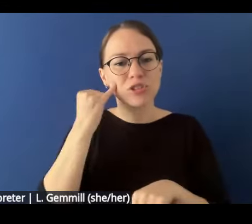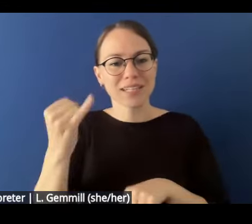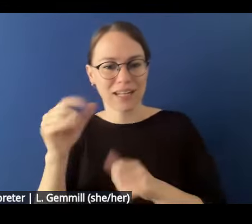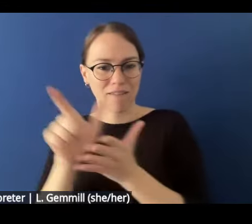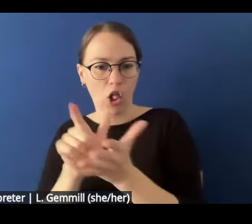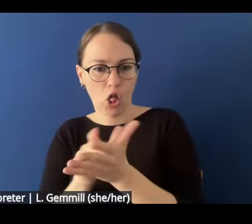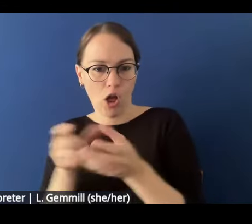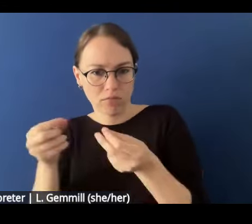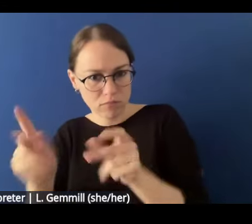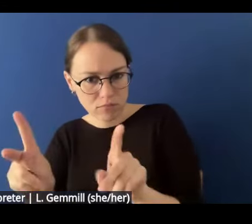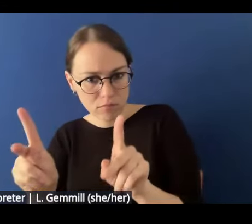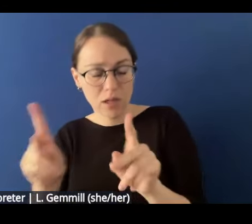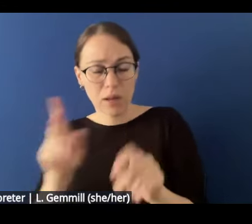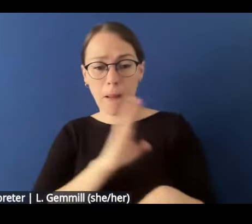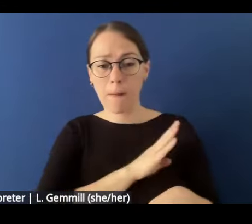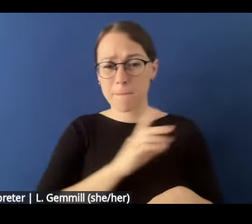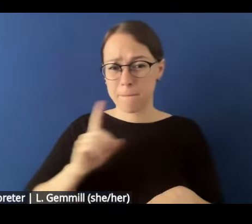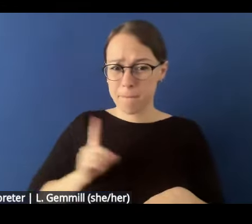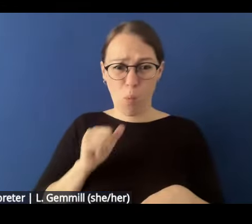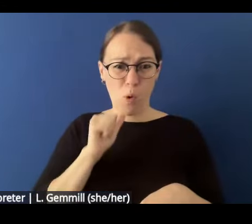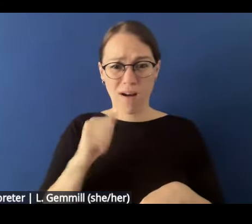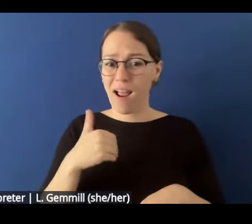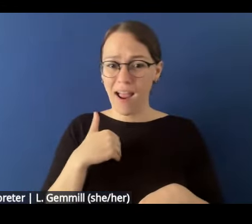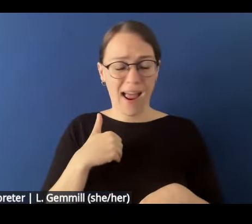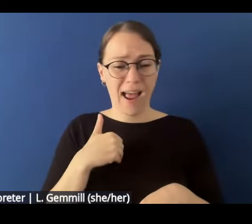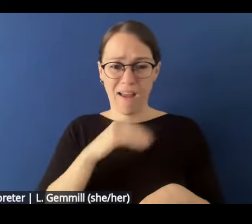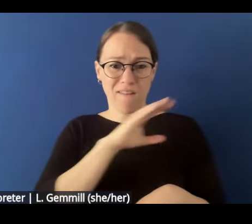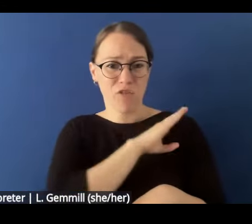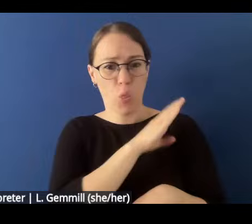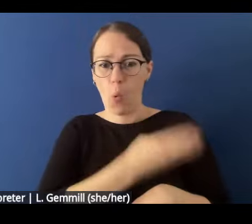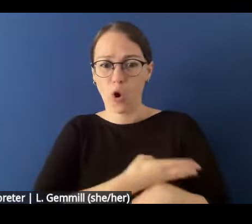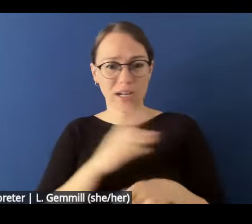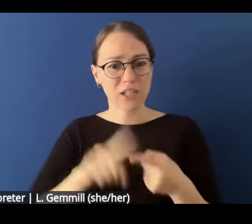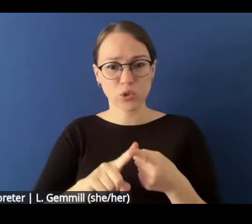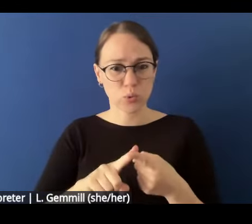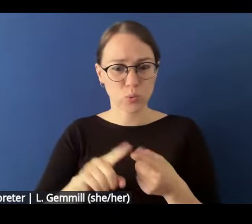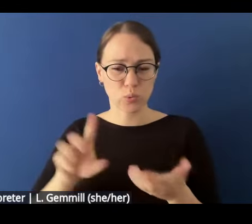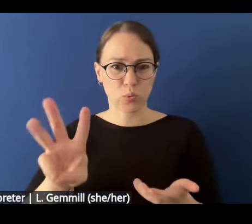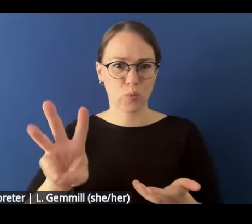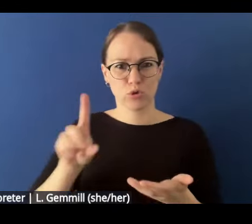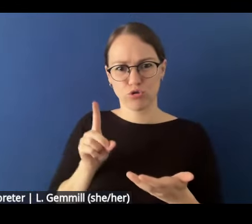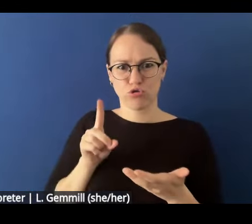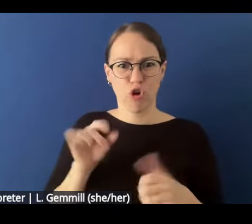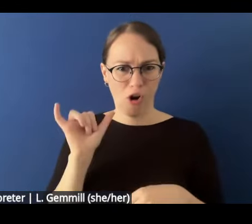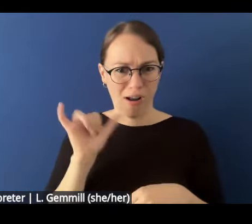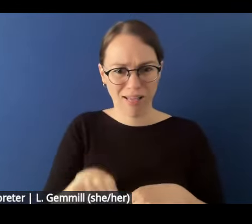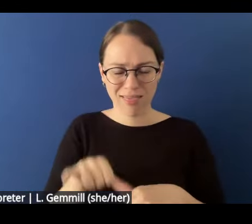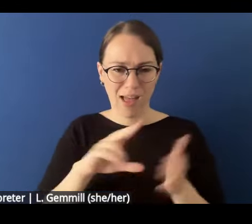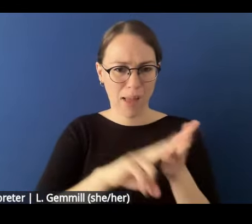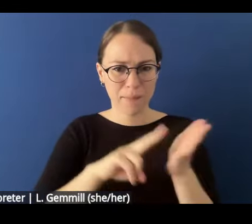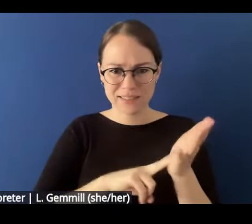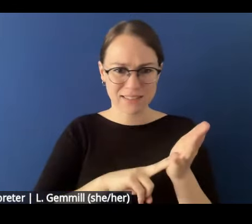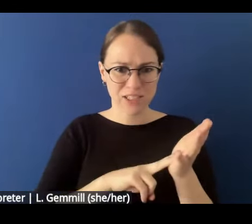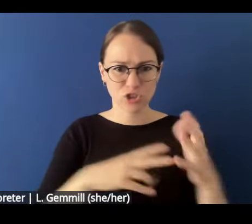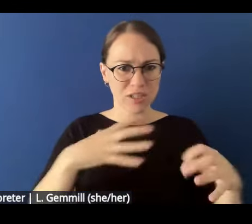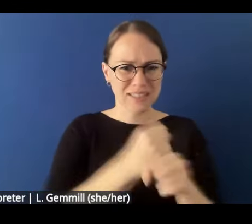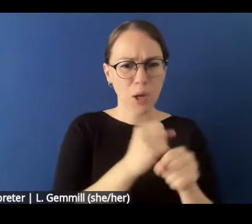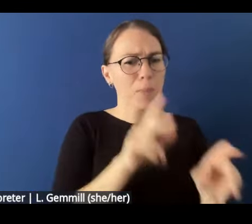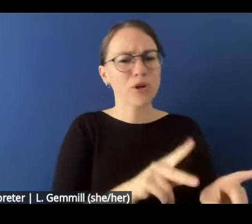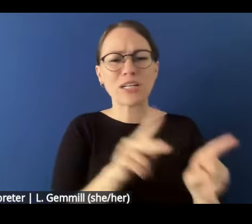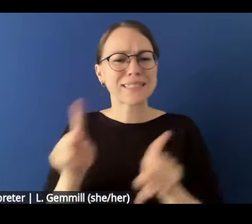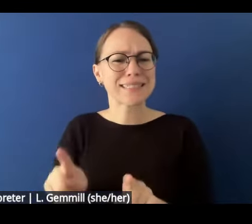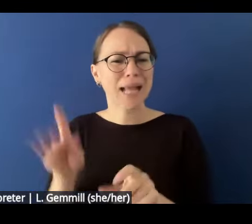the approval of a petition summary than it does to rescind the certification of election results after they have been approved